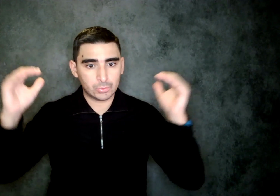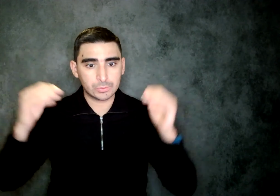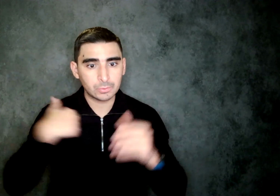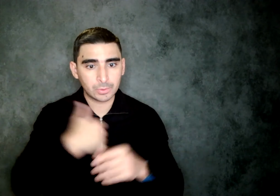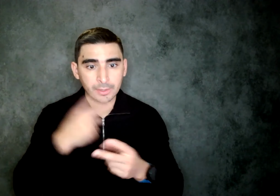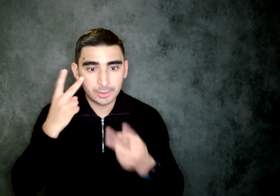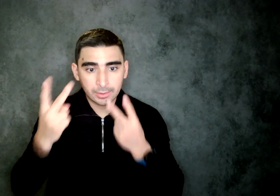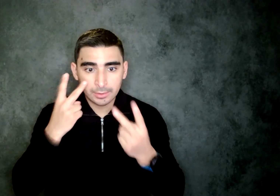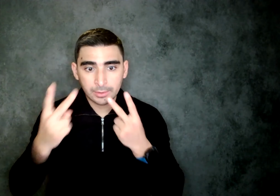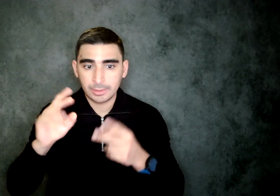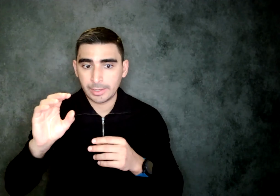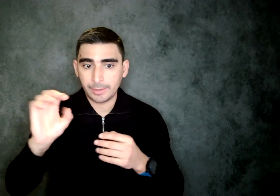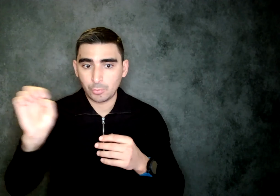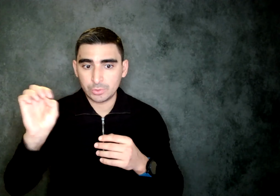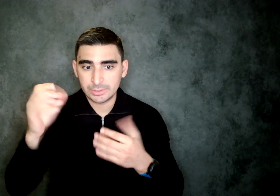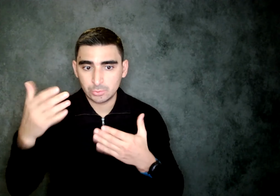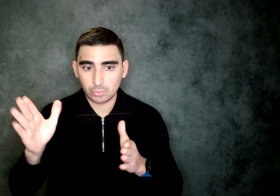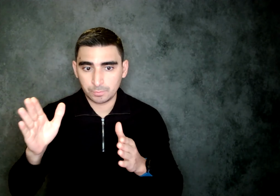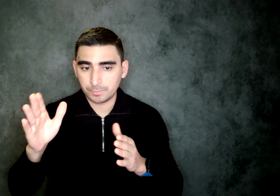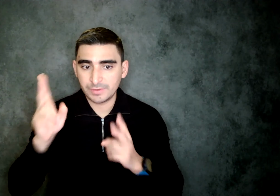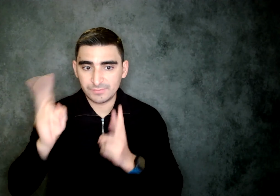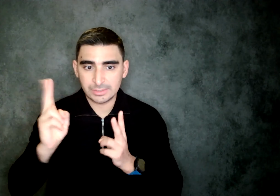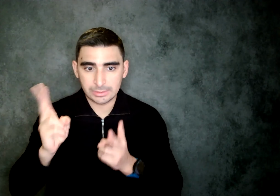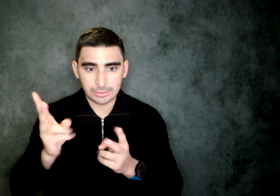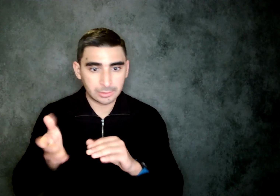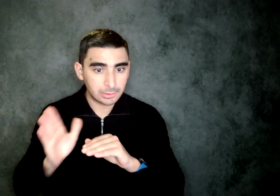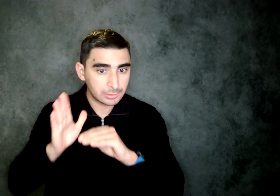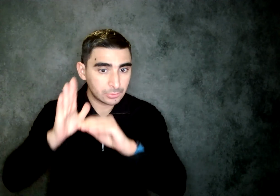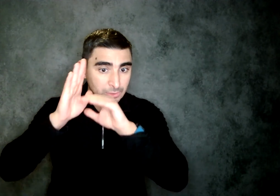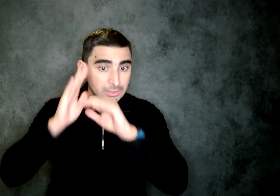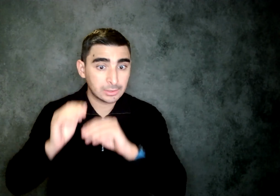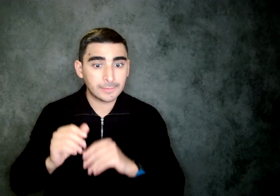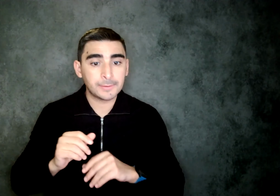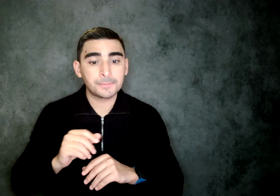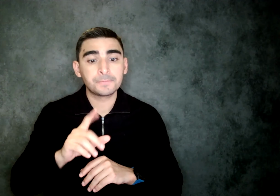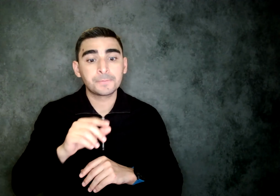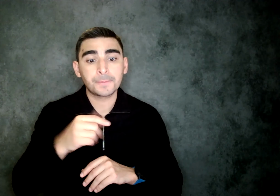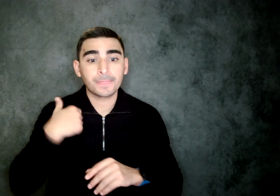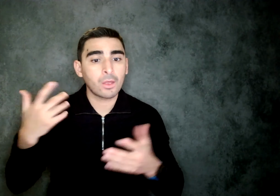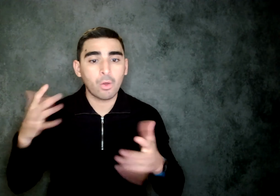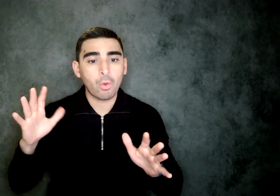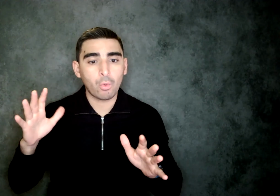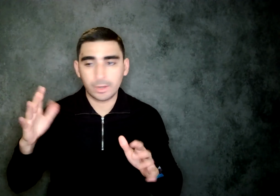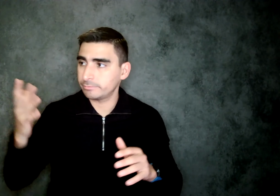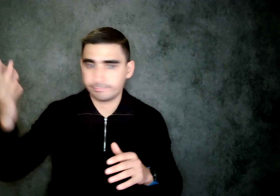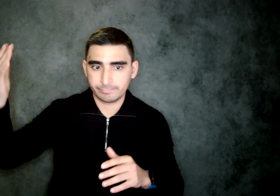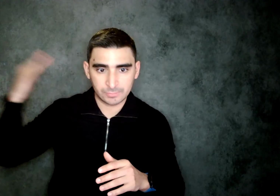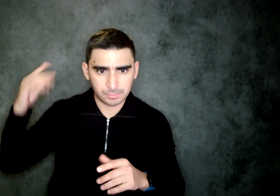visits. And so how do we get ahead of this now? We're already behind it, but how do we get ahead of